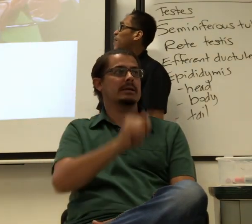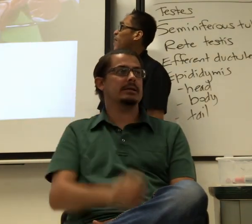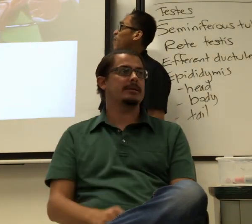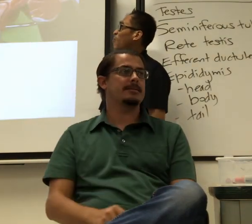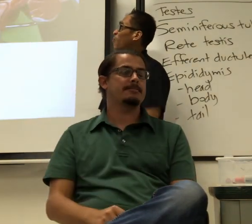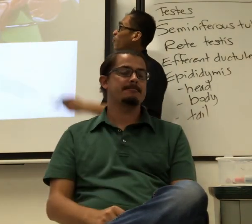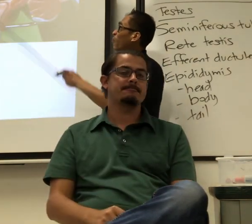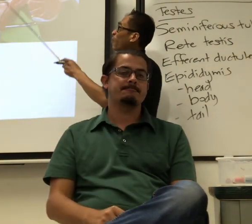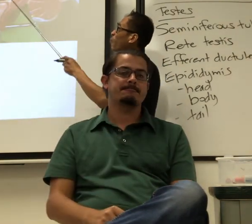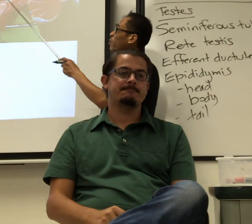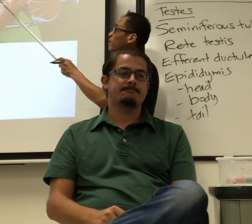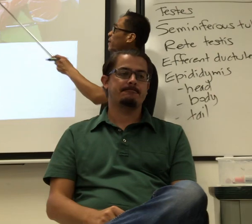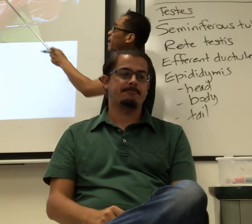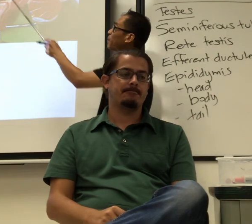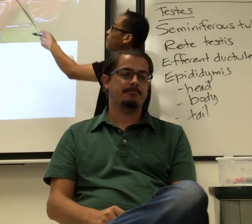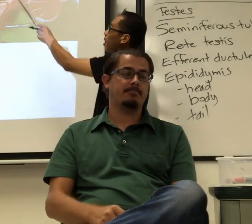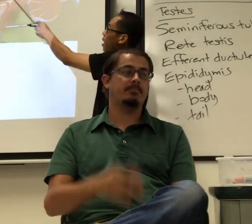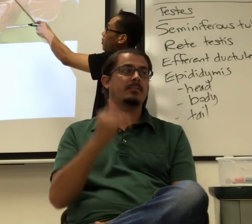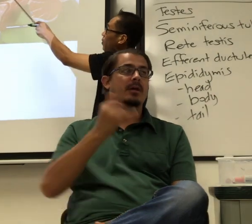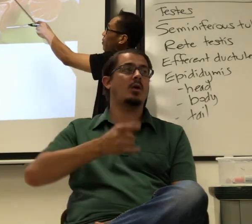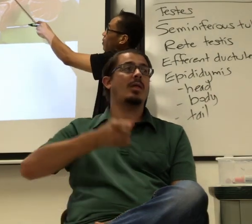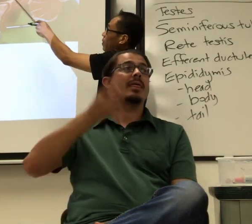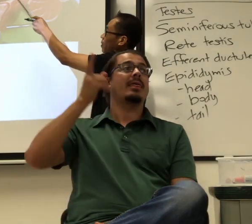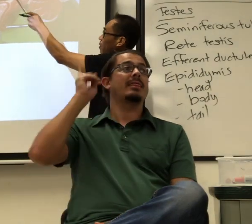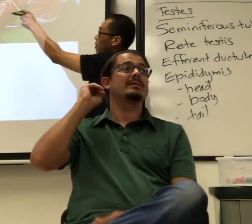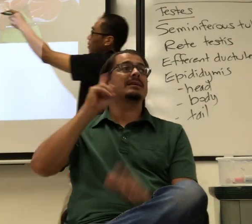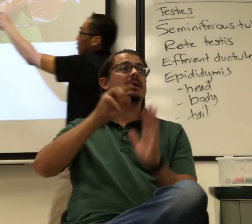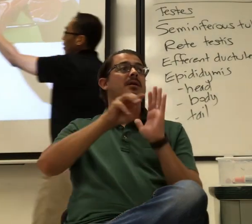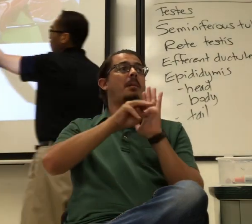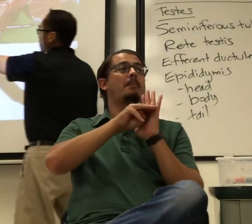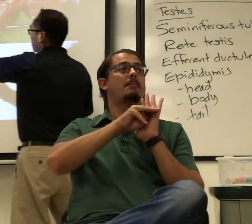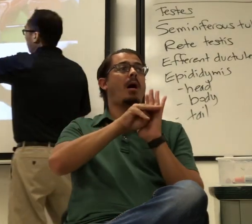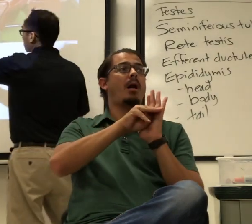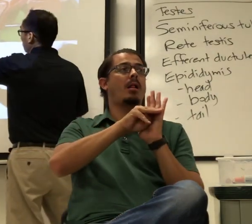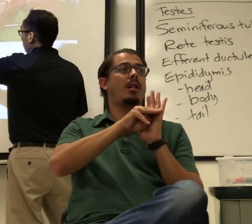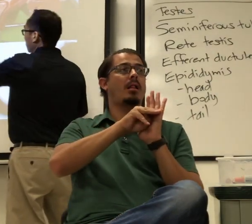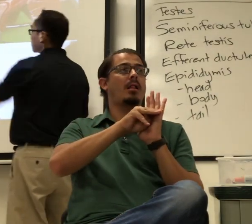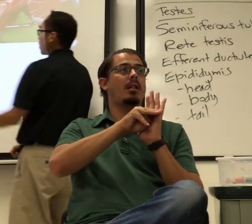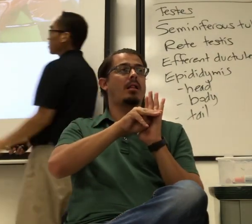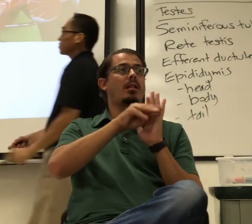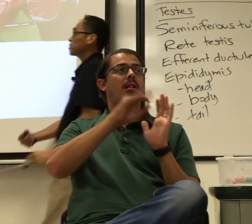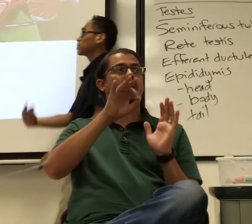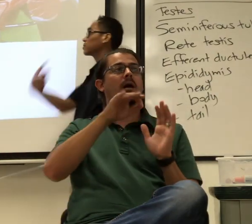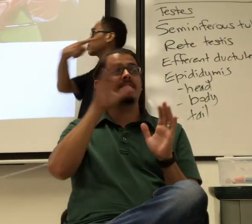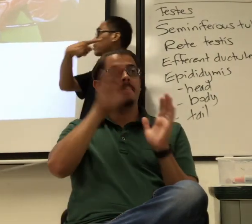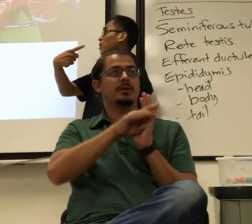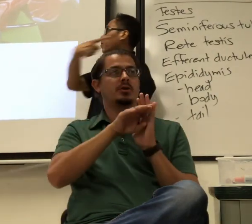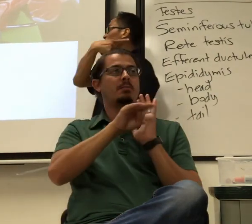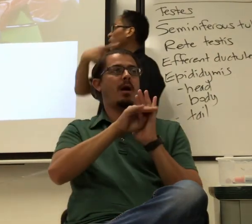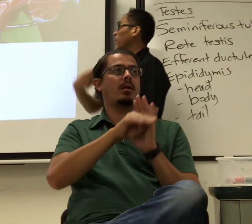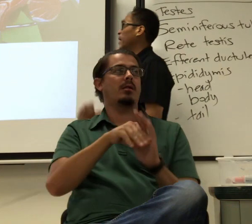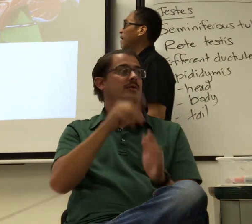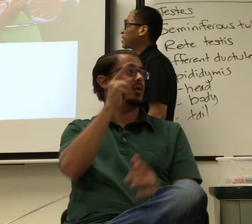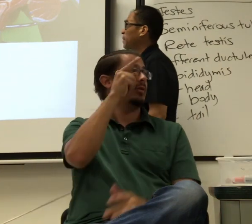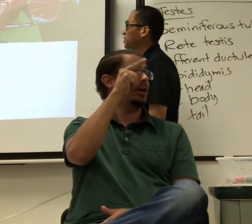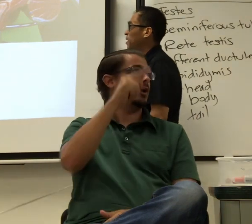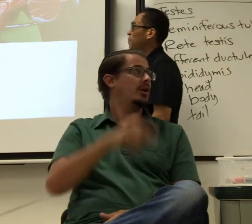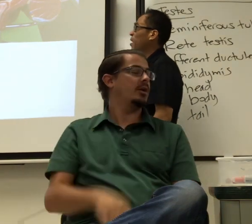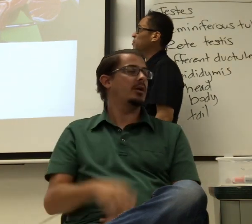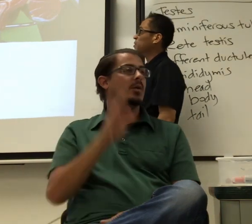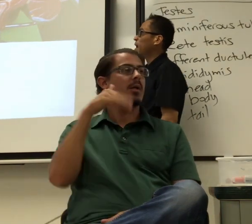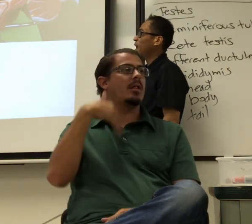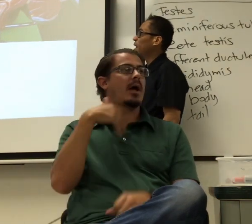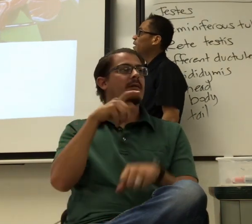So now we're looking at a model of this picture. This model is right over there. We're going to have time to